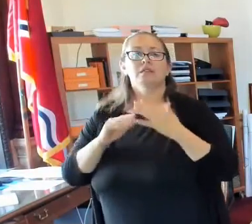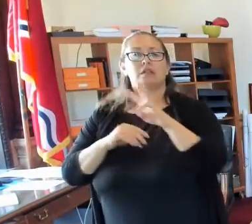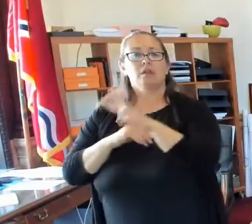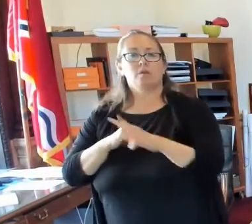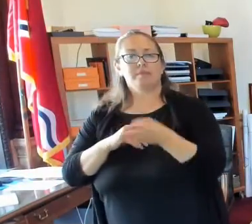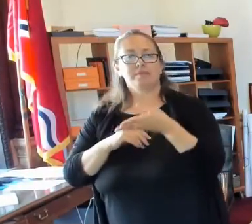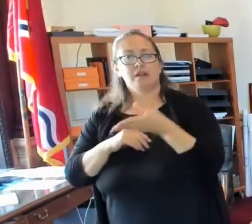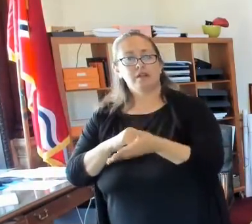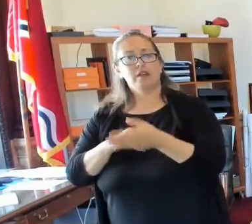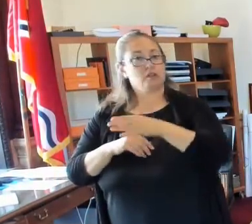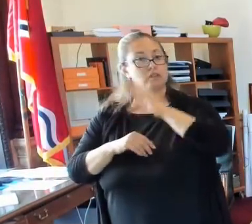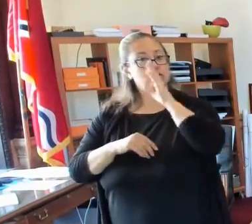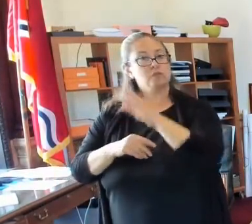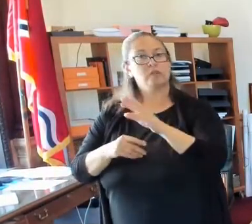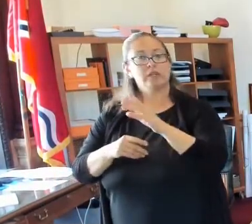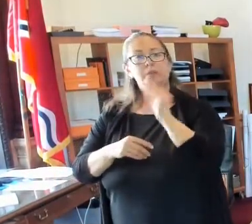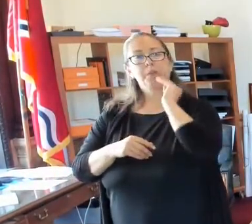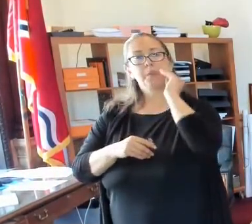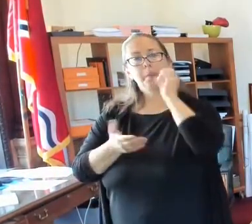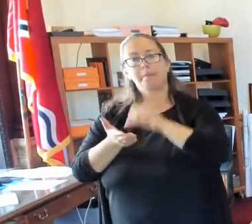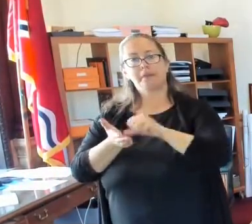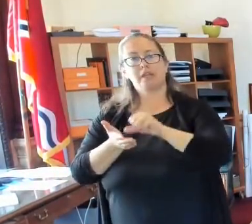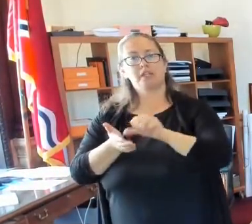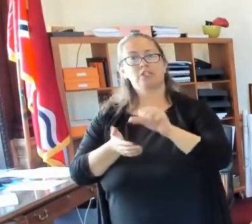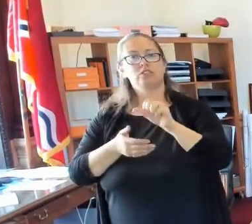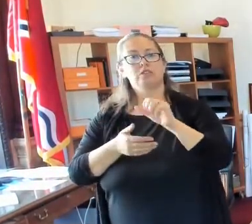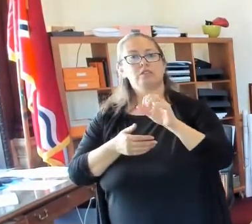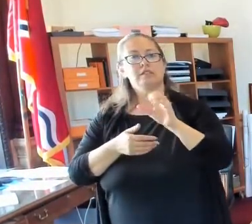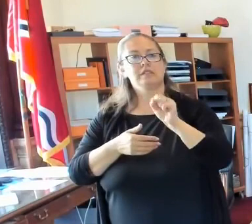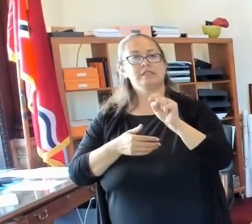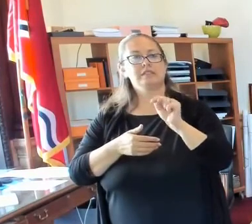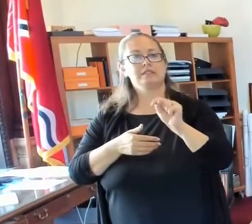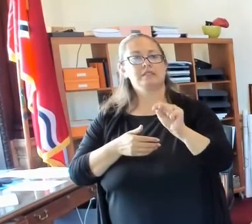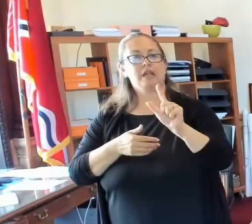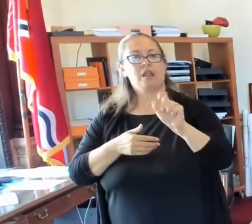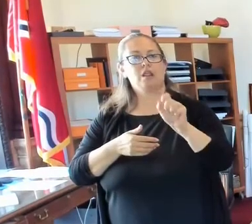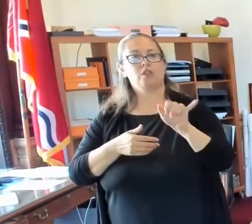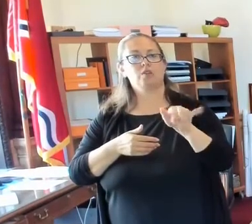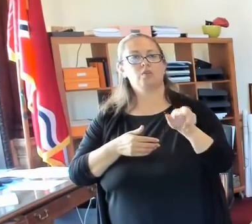go right to the homepage, stlouiscity.gov or